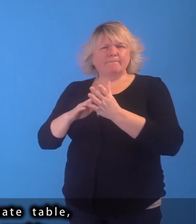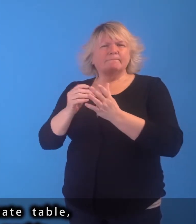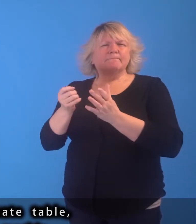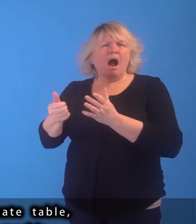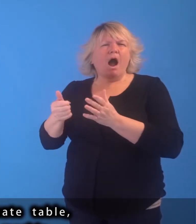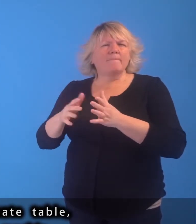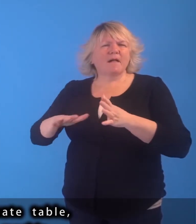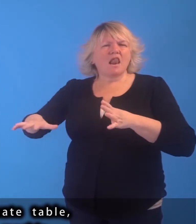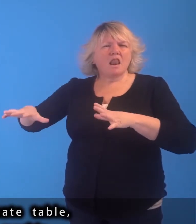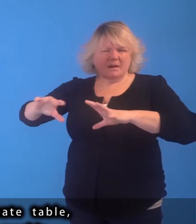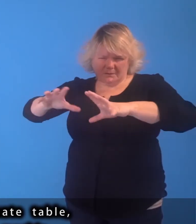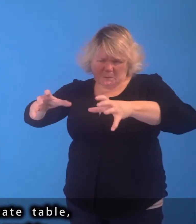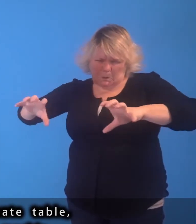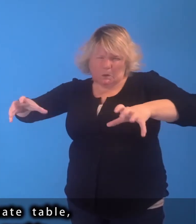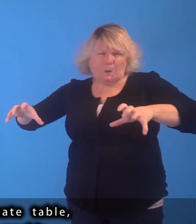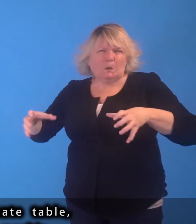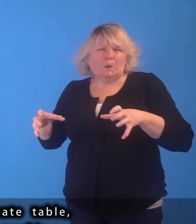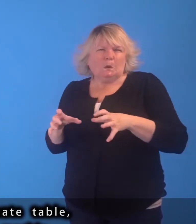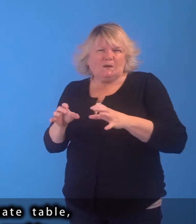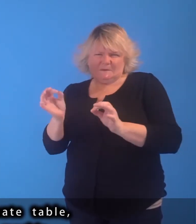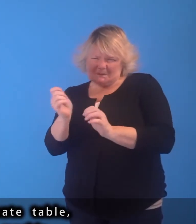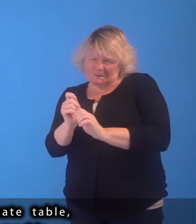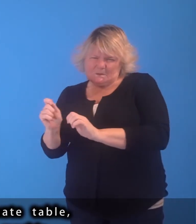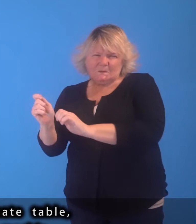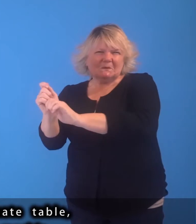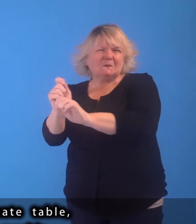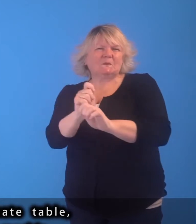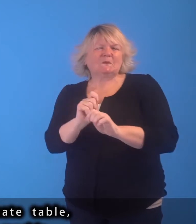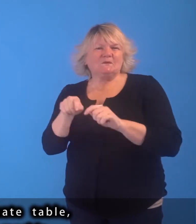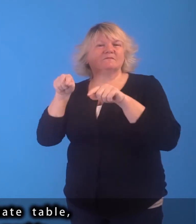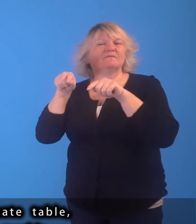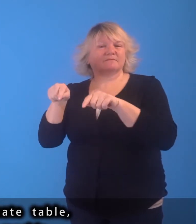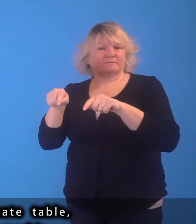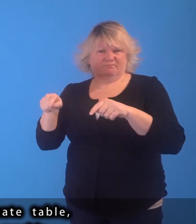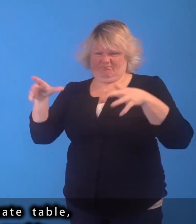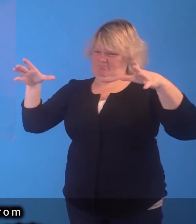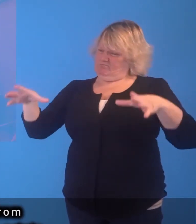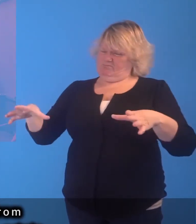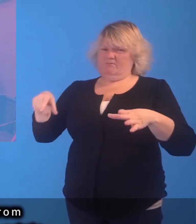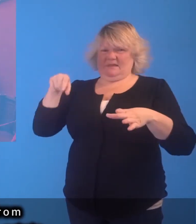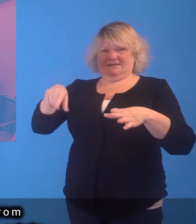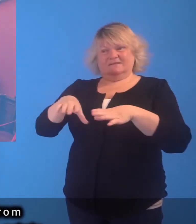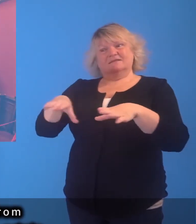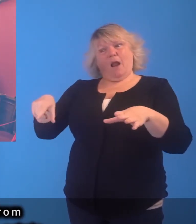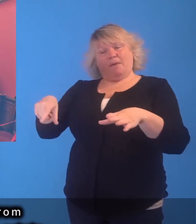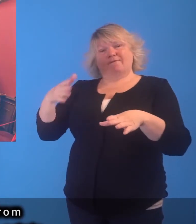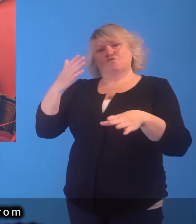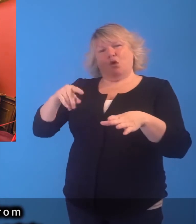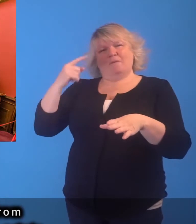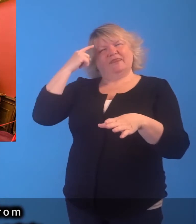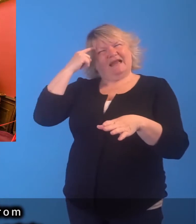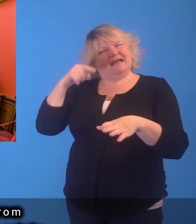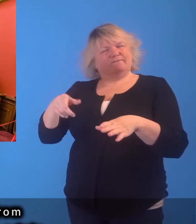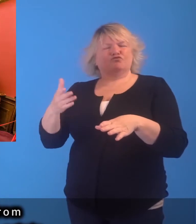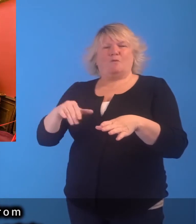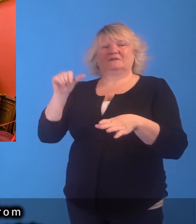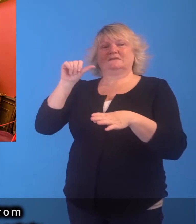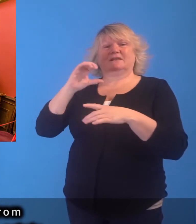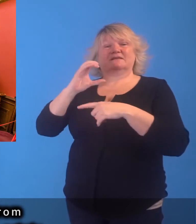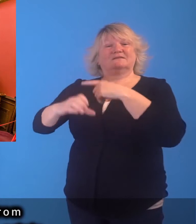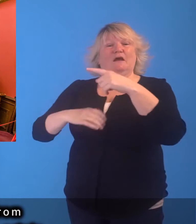Directly upstairs from the entrance hall sits the reception hall. All of the castle's principal